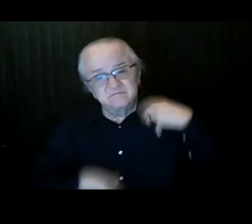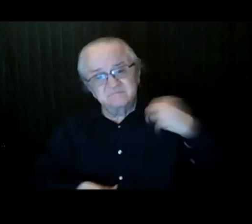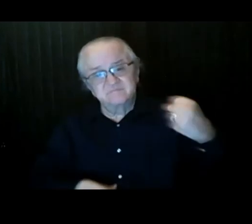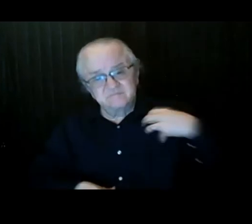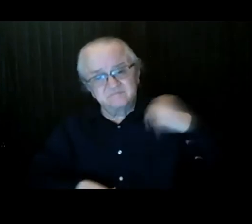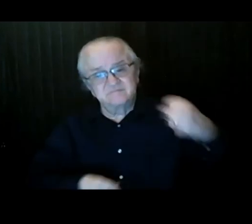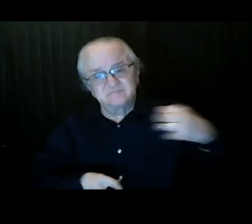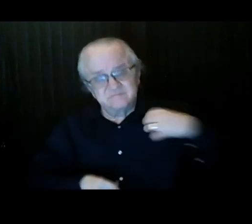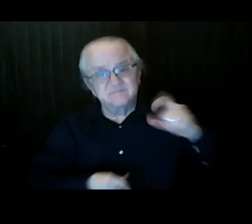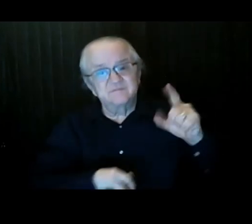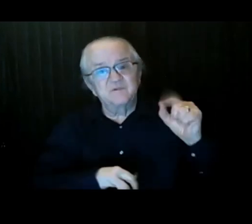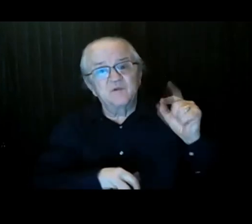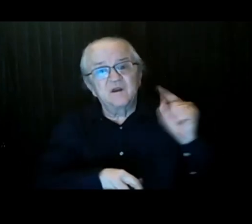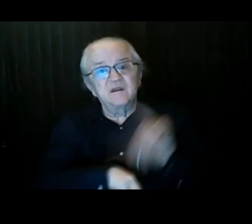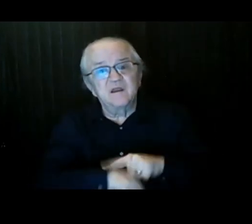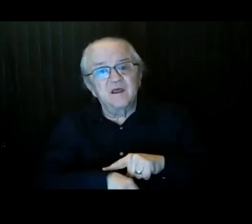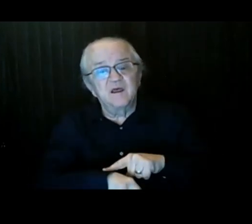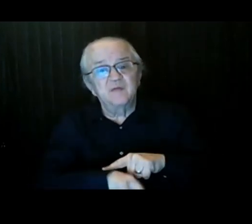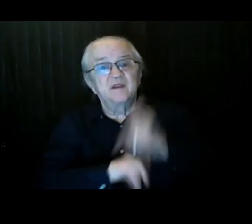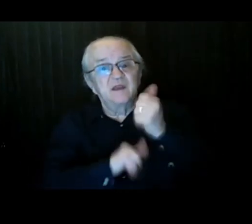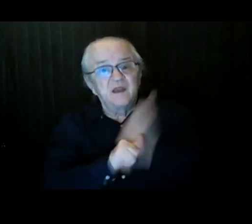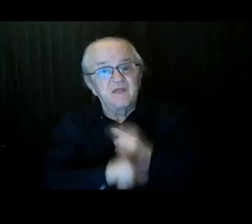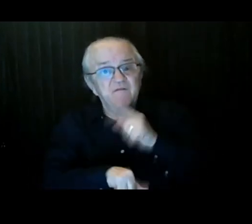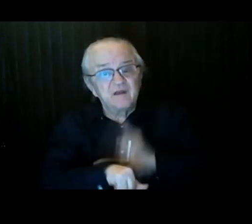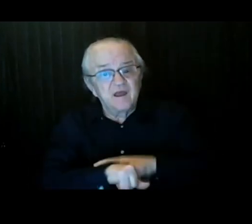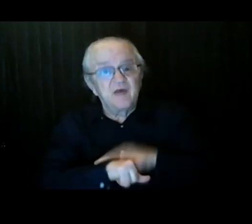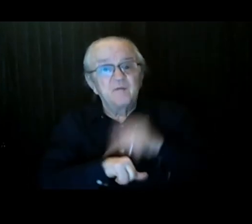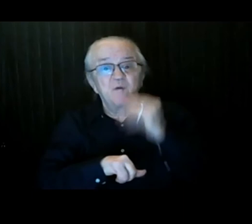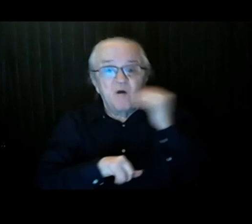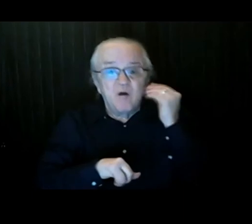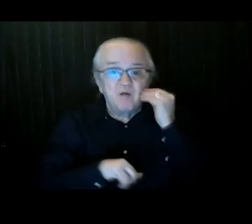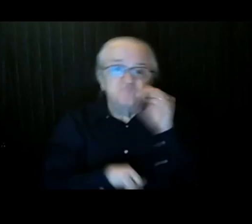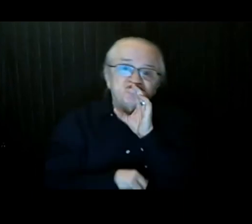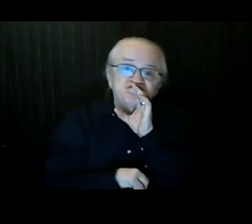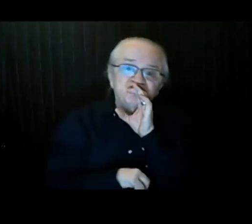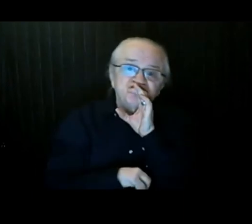watched every televised game that wasn't there at home in his living room.